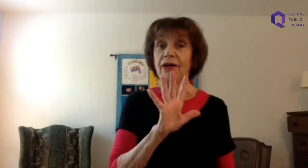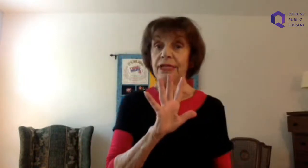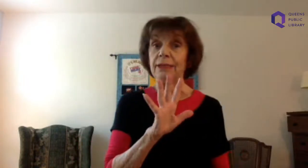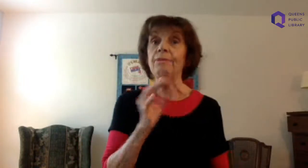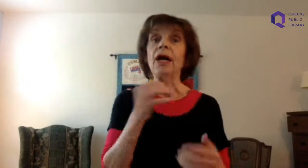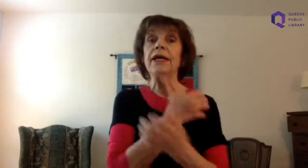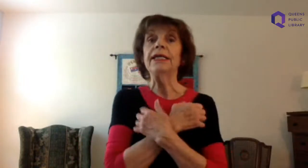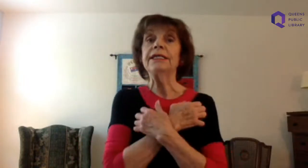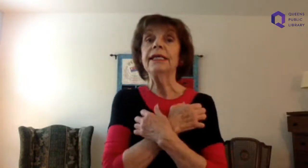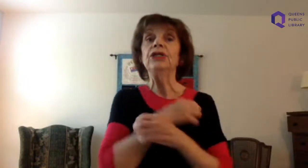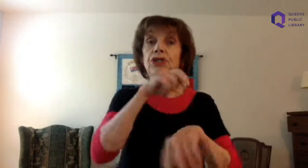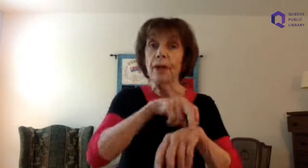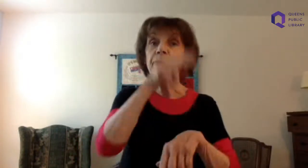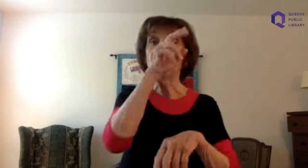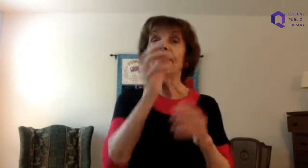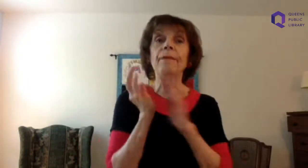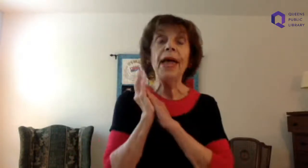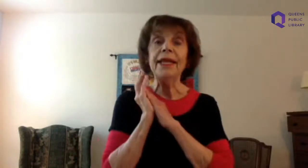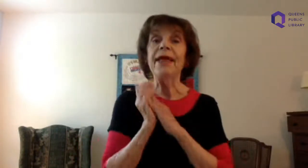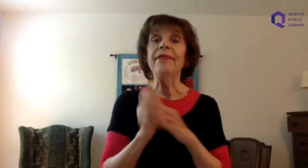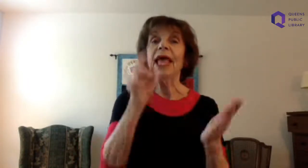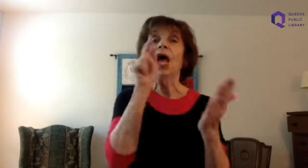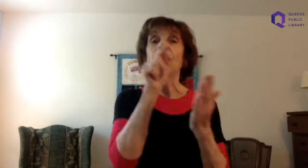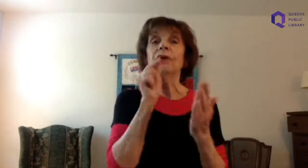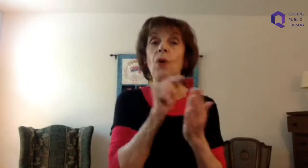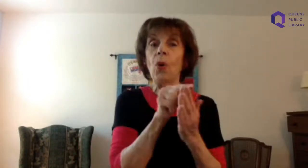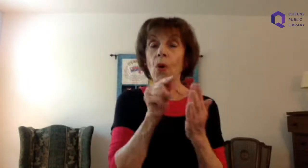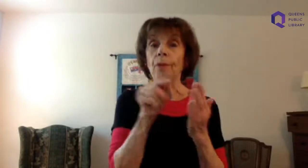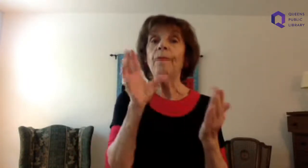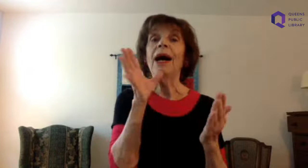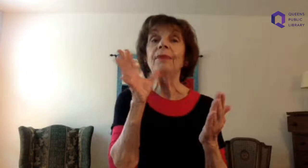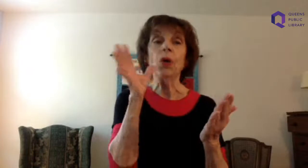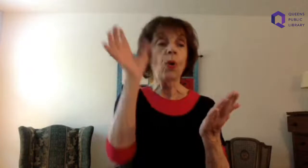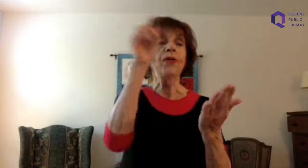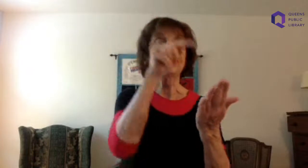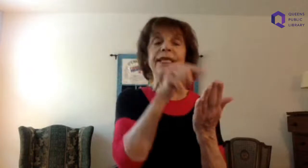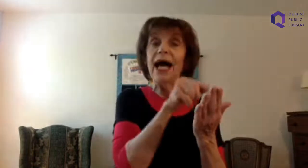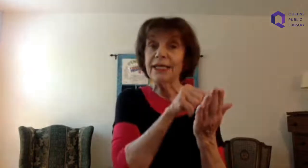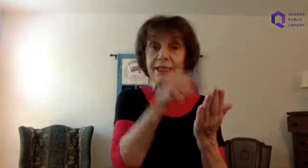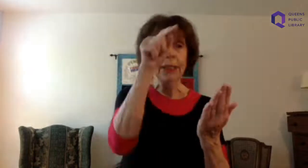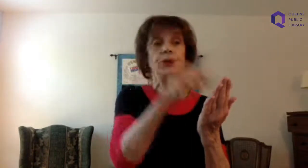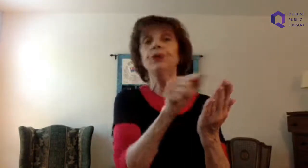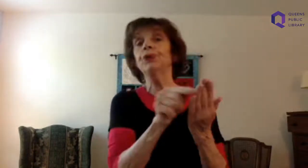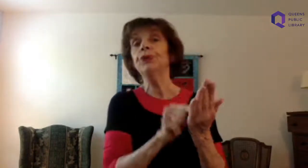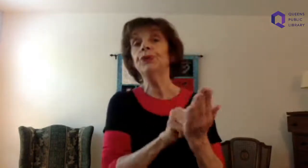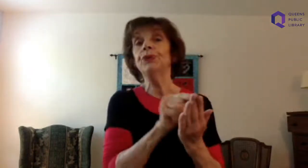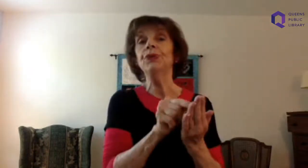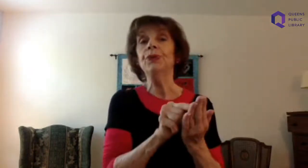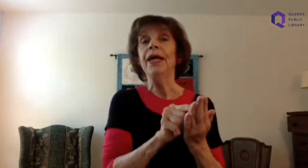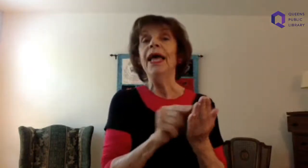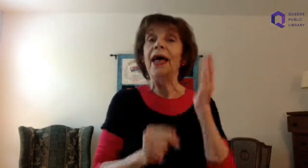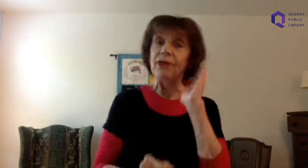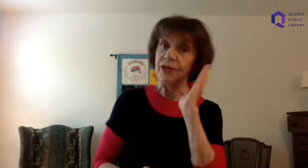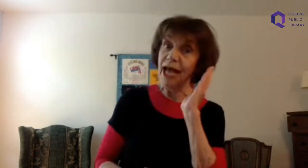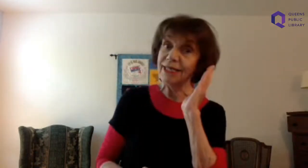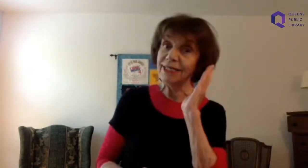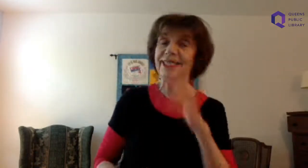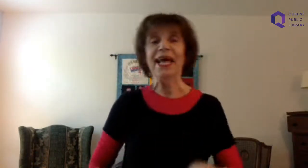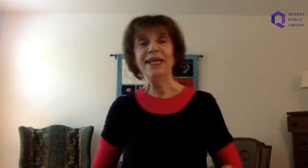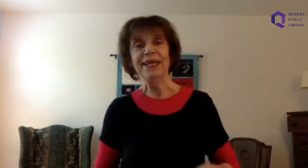Five little monkeys jumping on the bed and they call, mama called the doctor. And the doctor said,